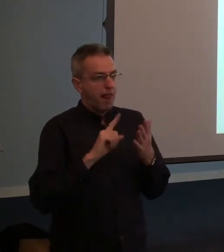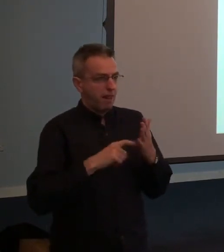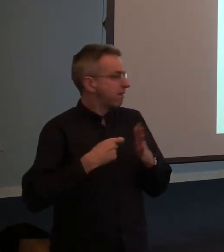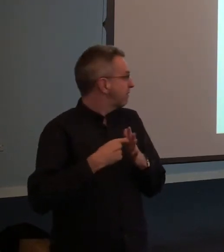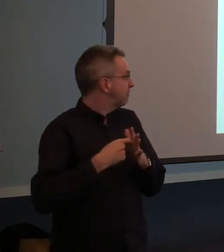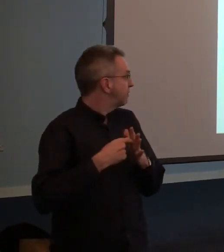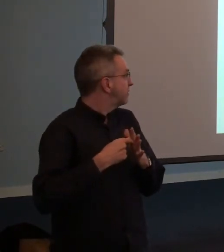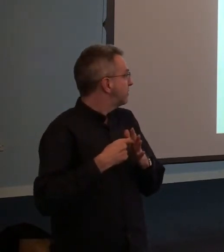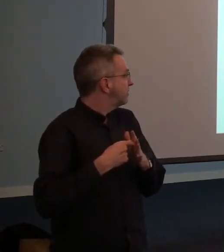and Rachel Belk.